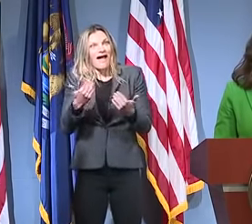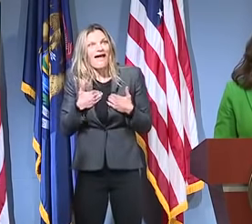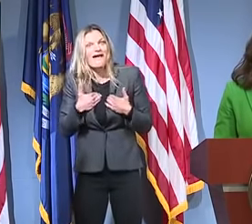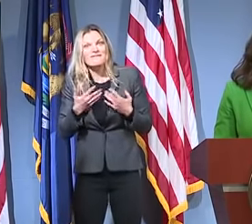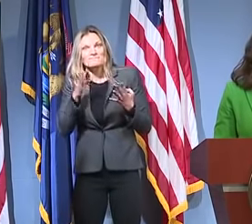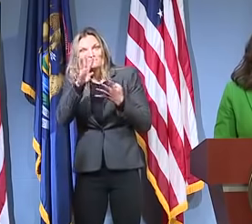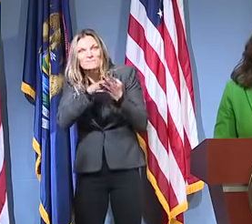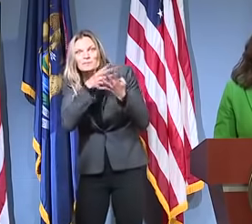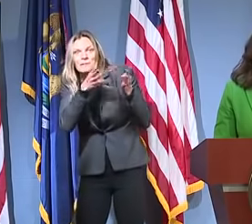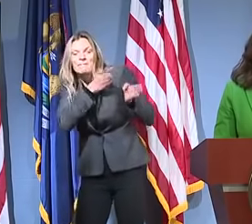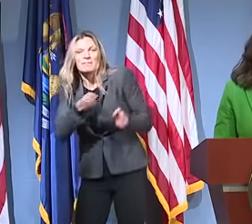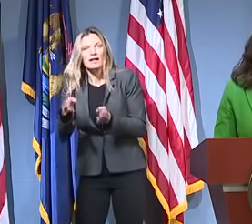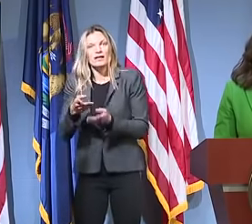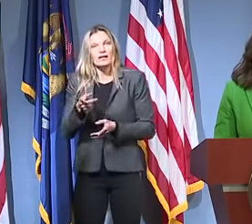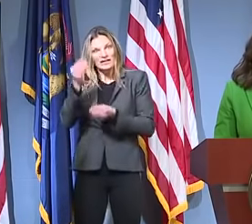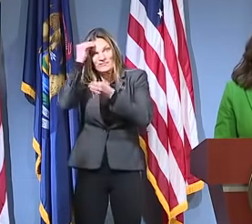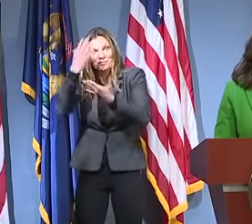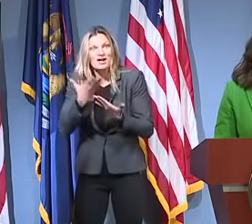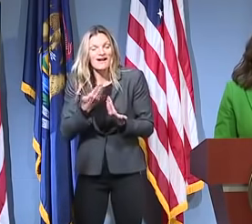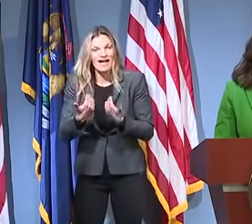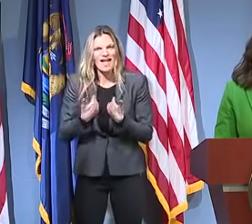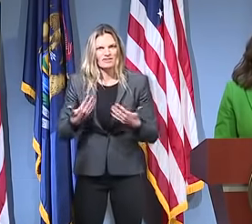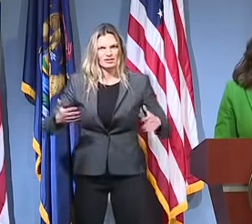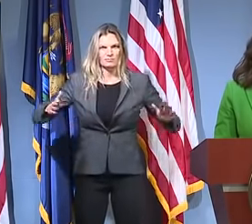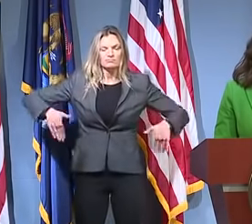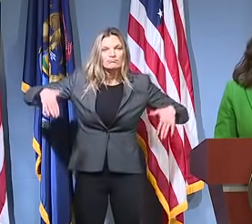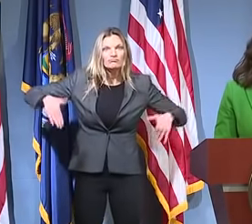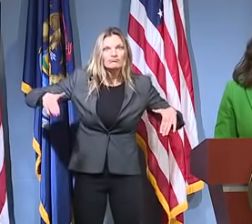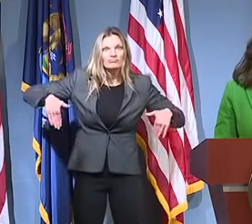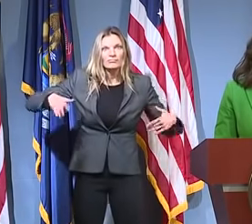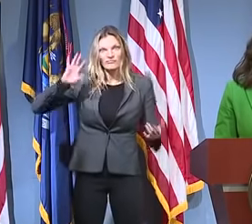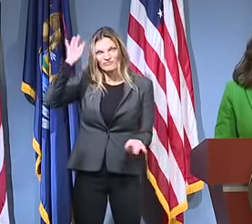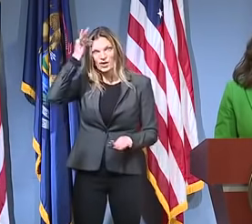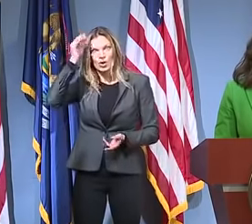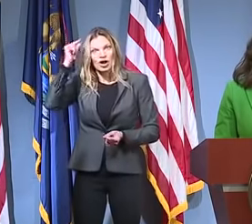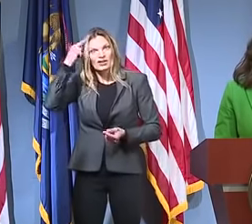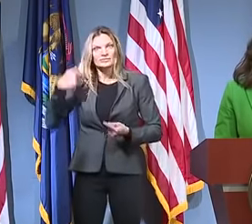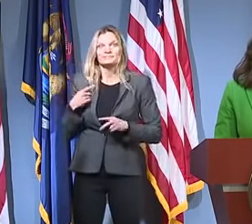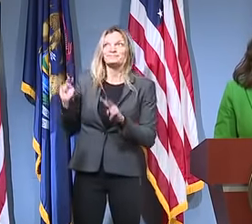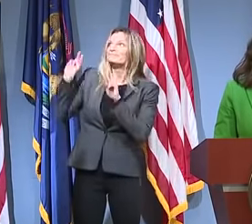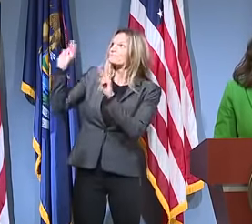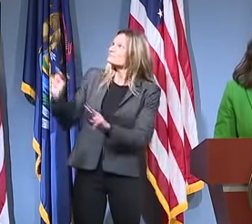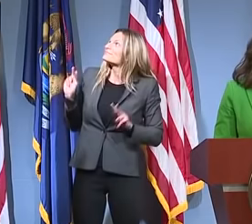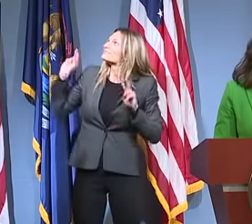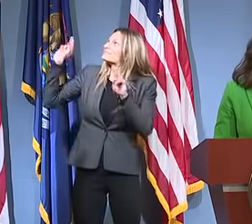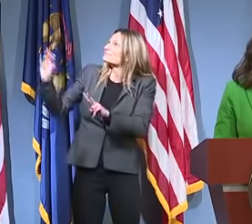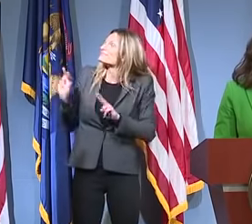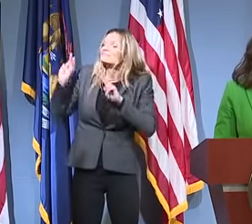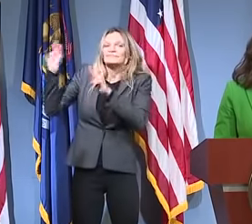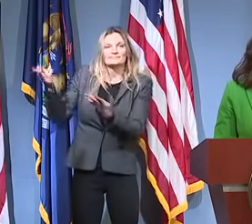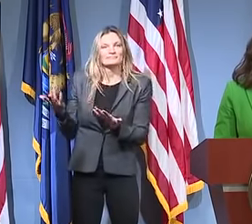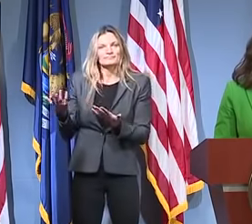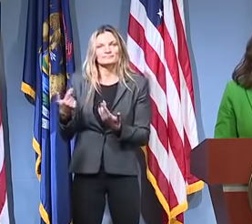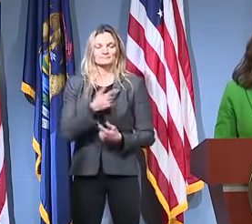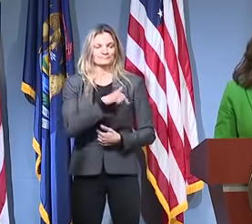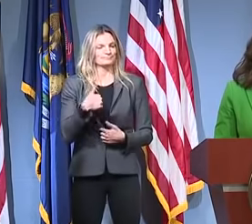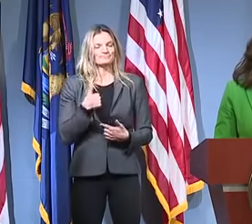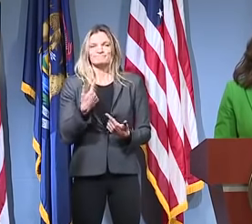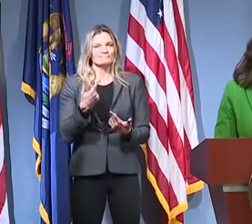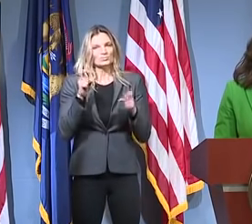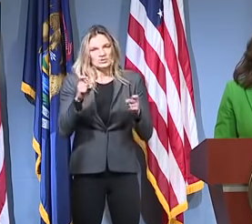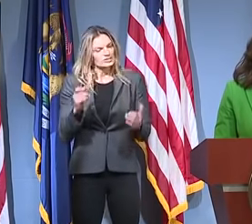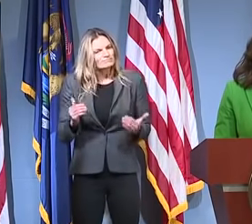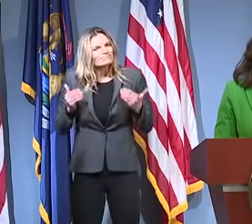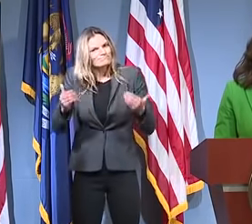accurate information simply being disseminated from the federal government. And that's precisely why we need to do more on this front,